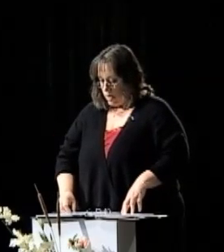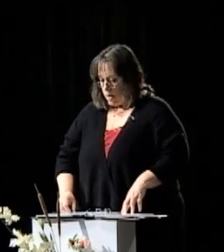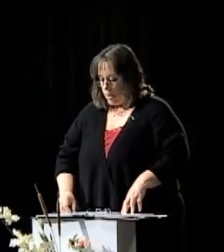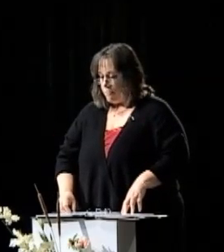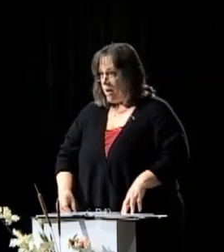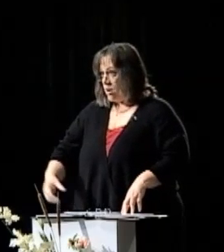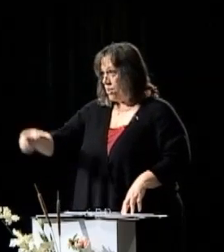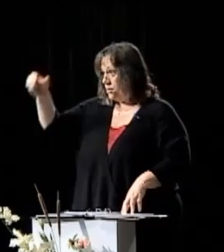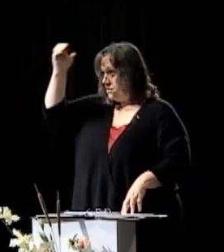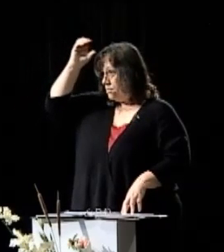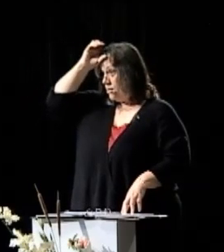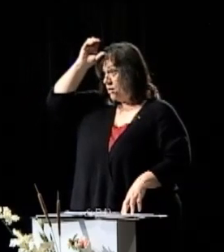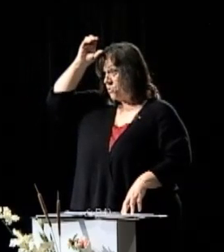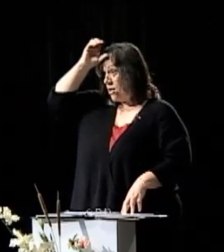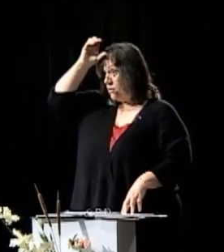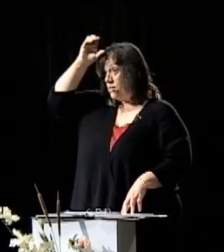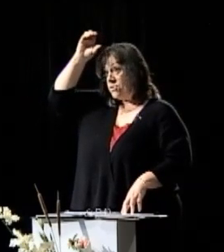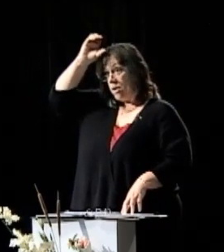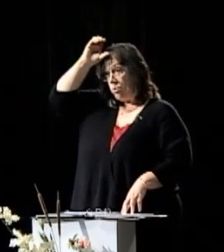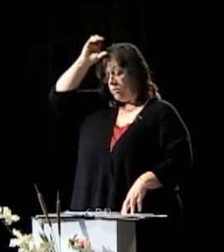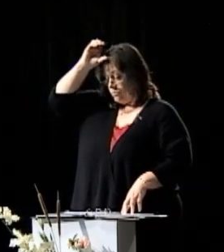And a fireman is on his helmet.